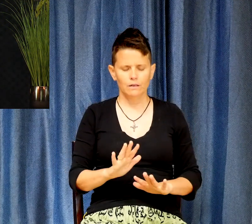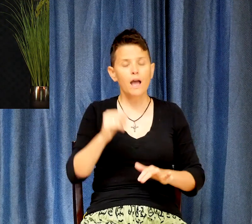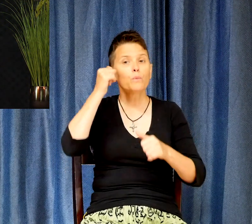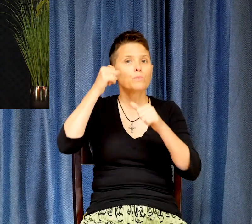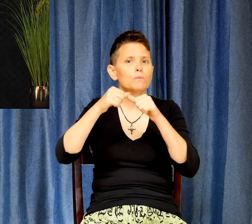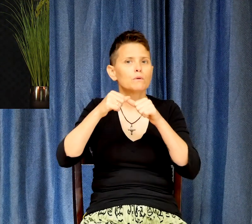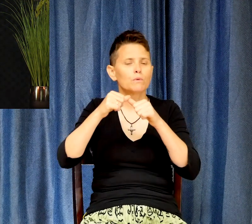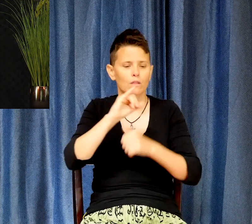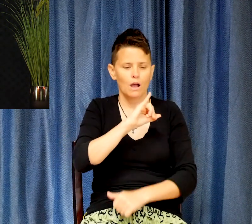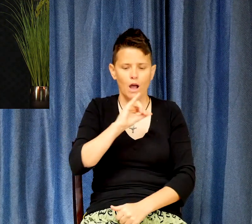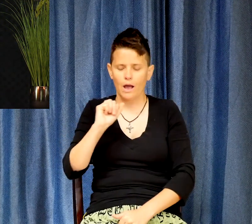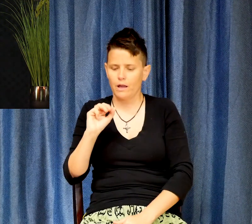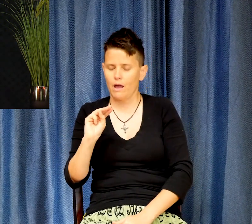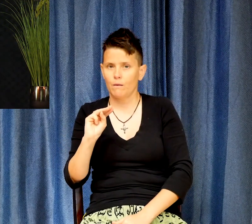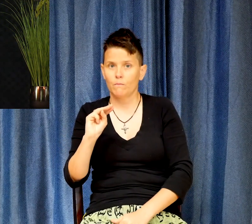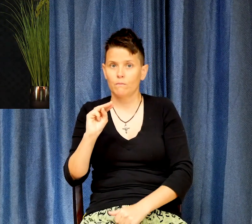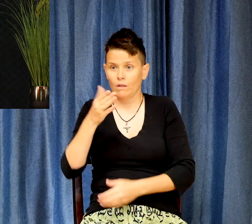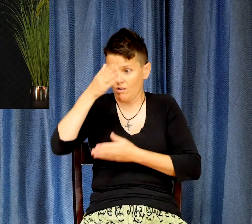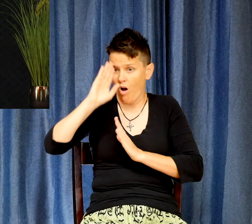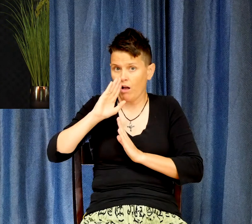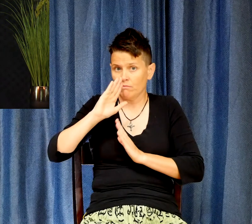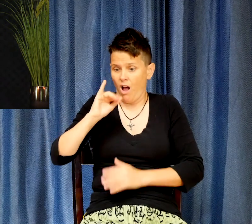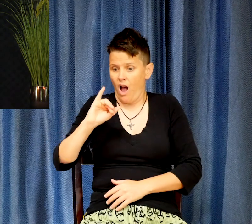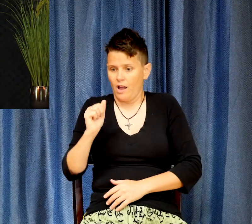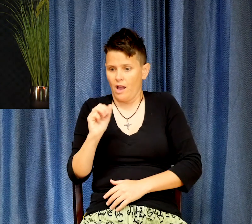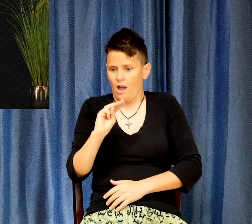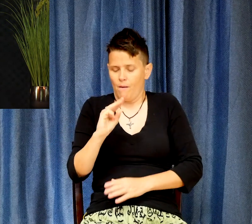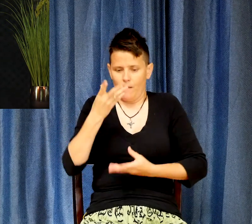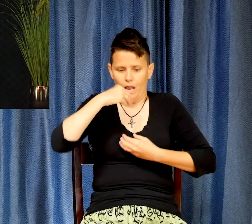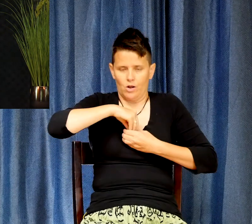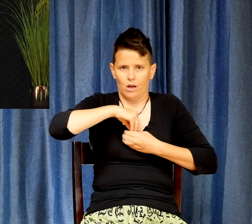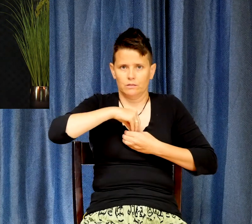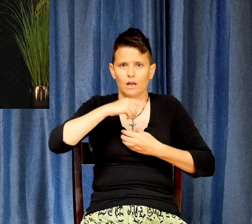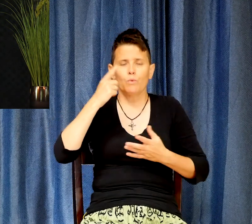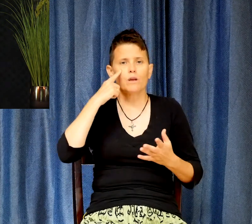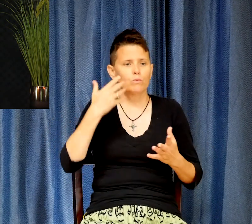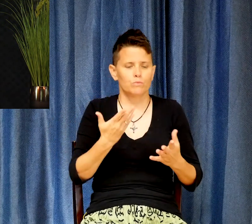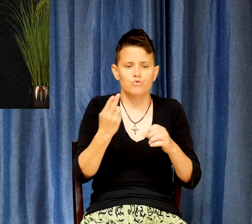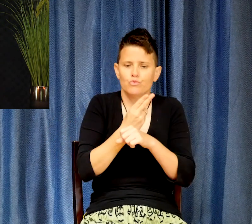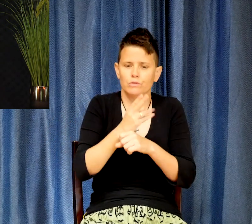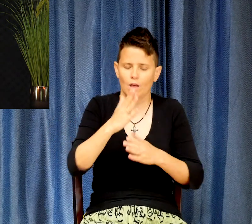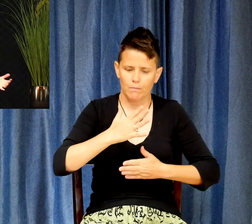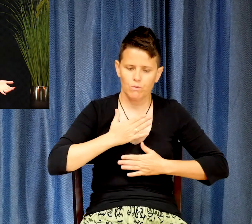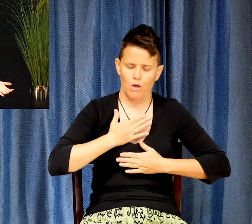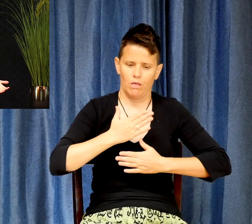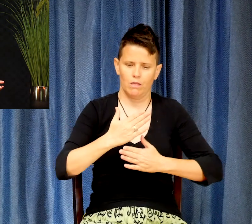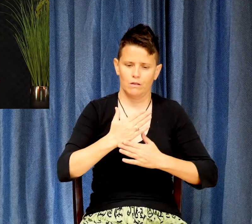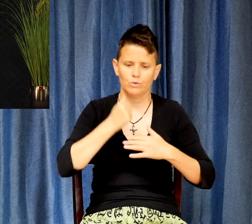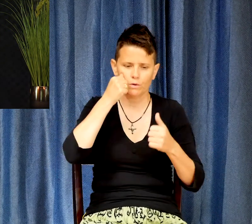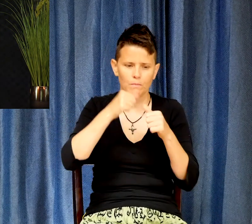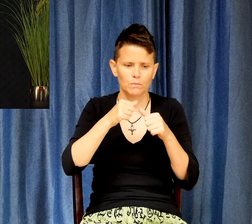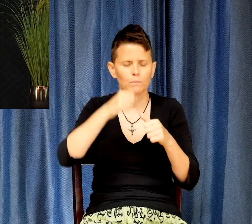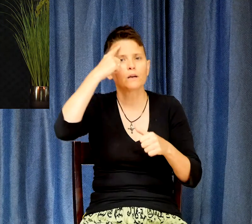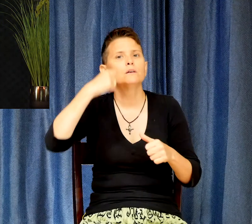the mantra Hamsa, I am that. Because as we know in our unity second principle, our essence is of